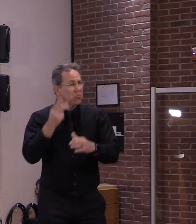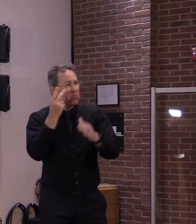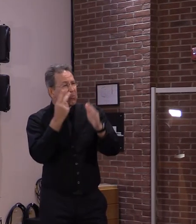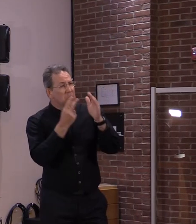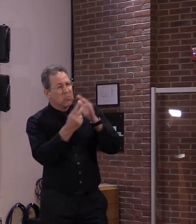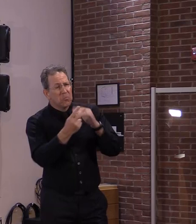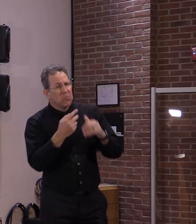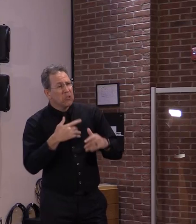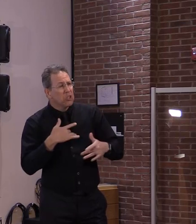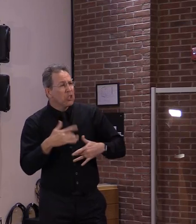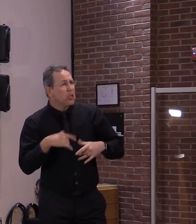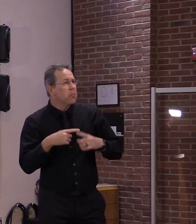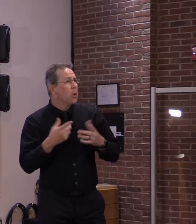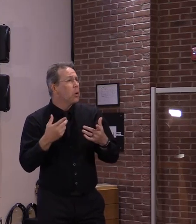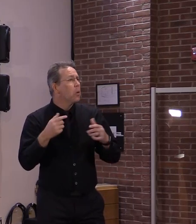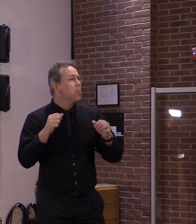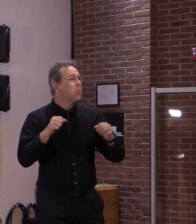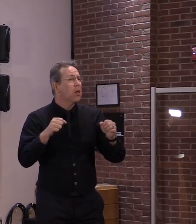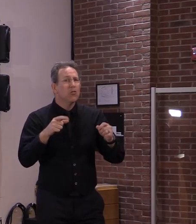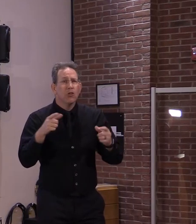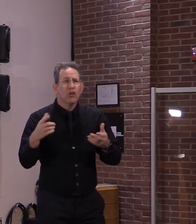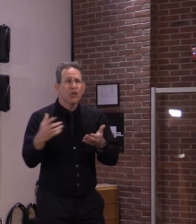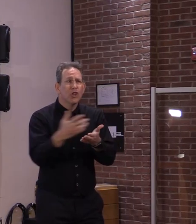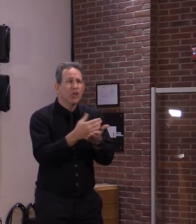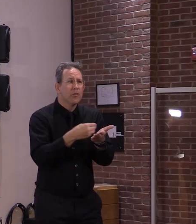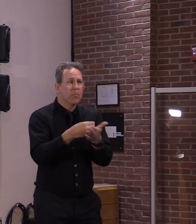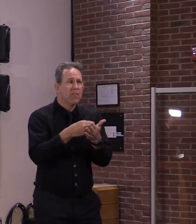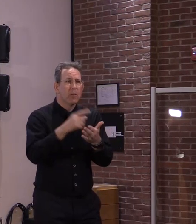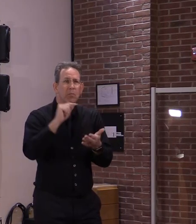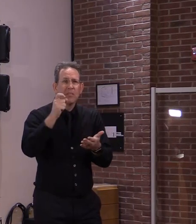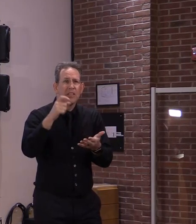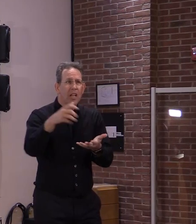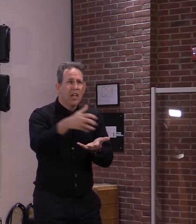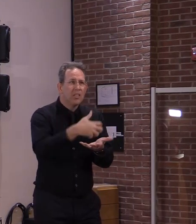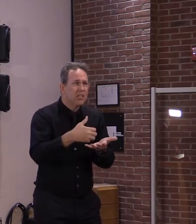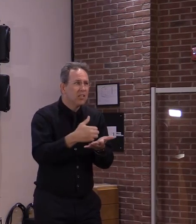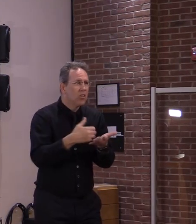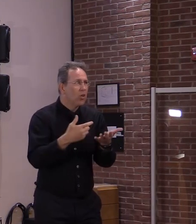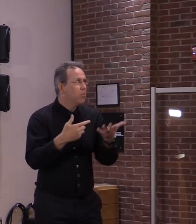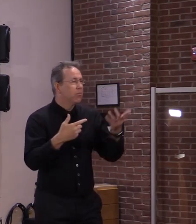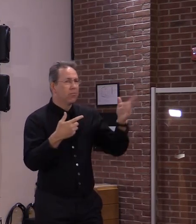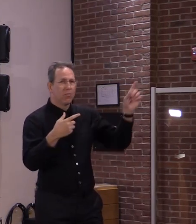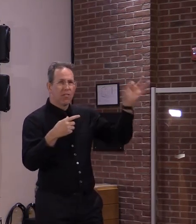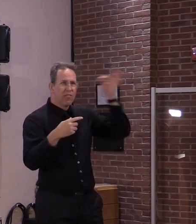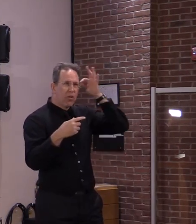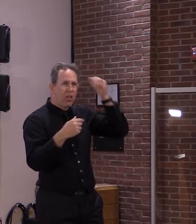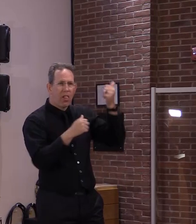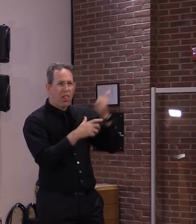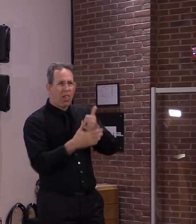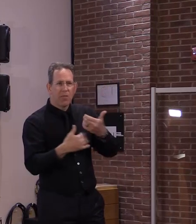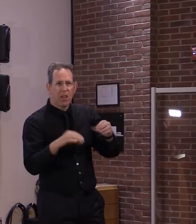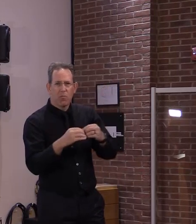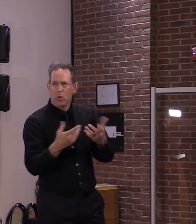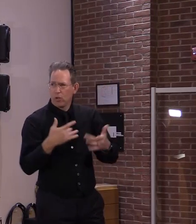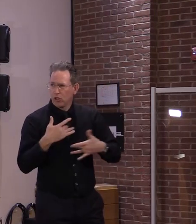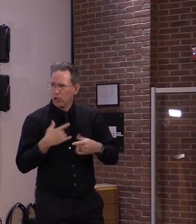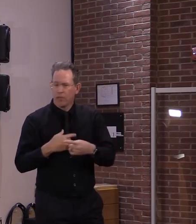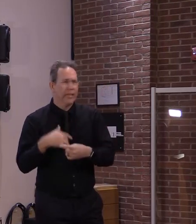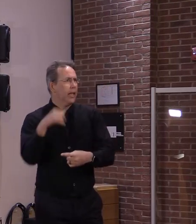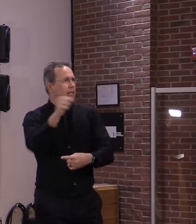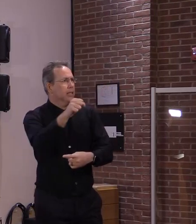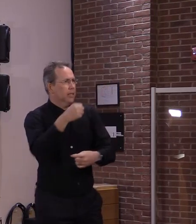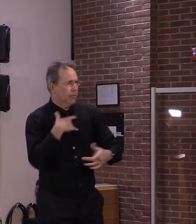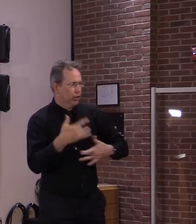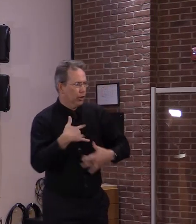revenue this summer with the border being closed? Yeah, I mean, we saw the dramatic effect that had on our